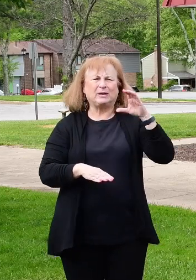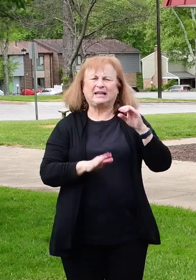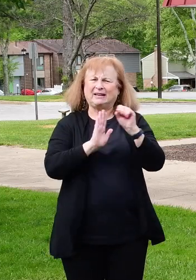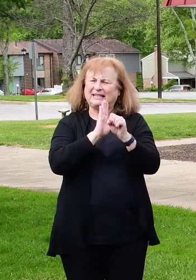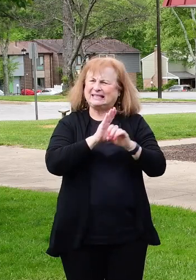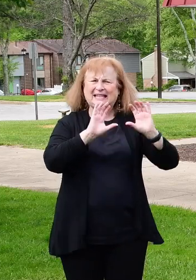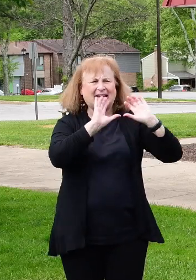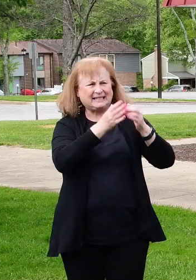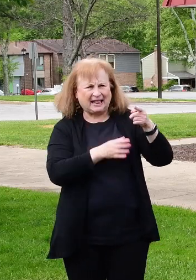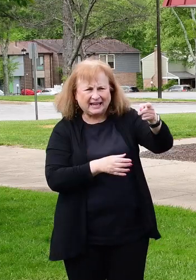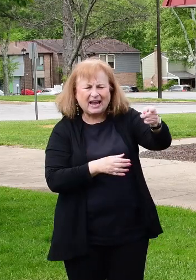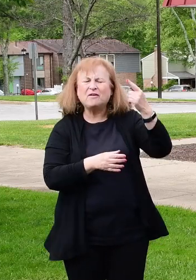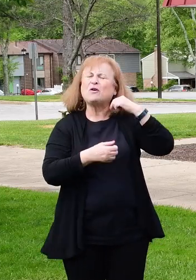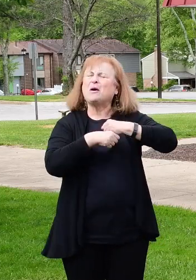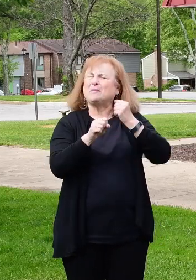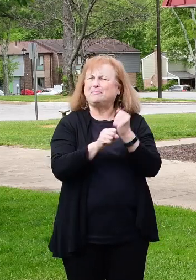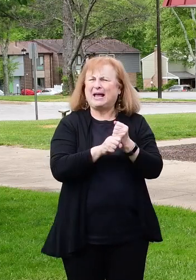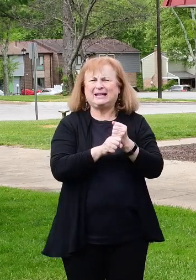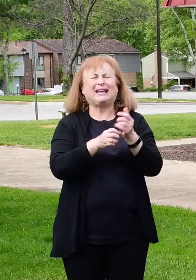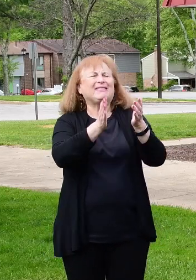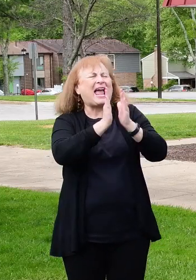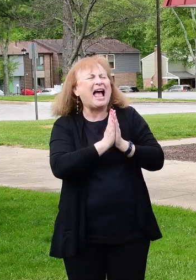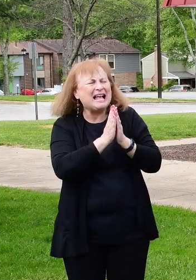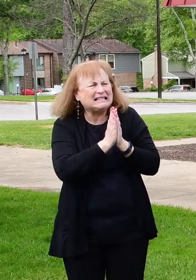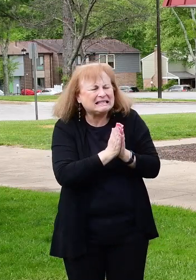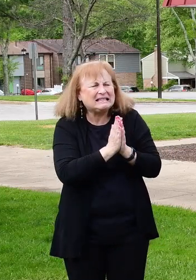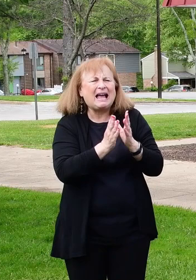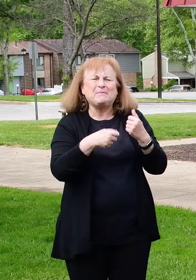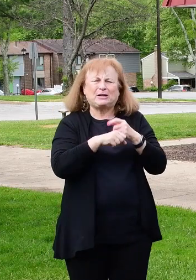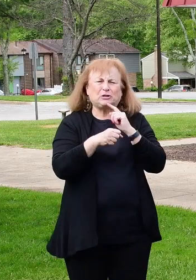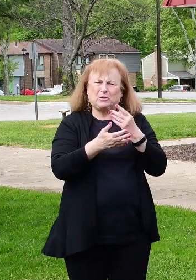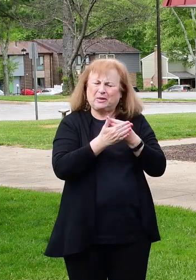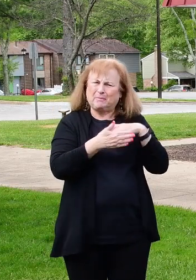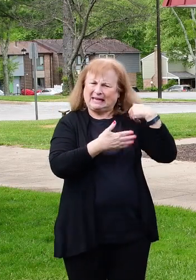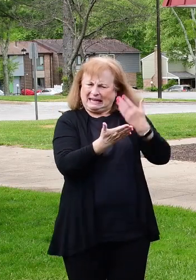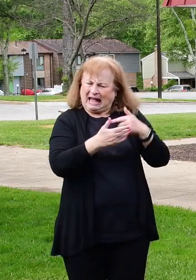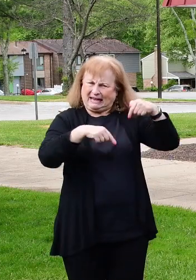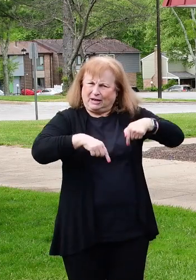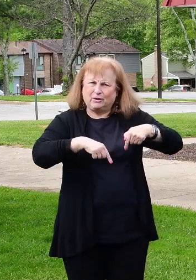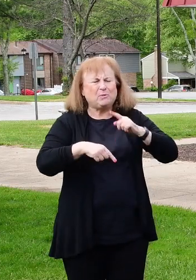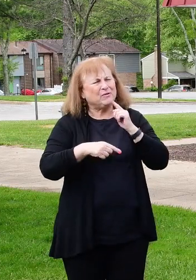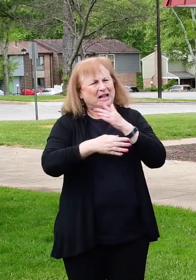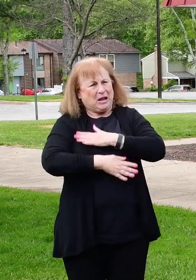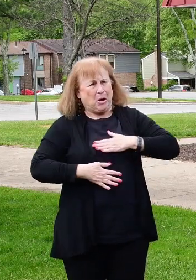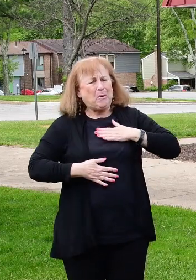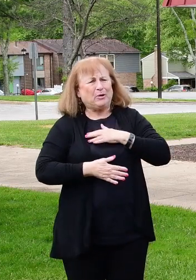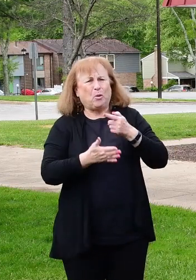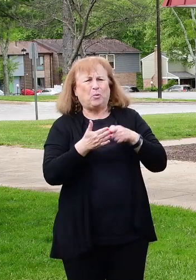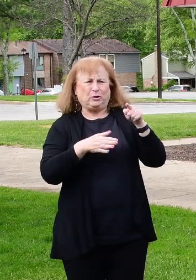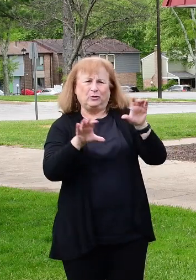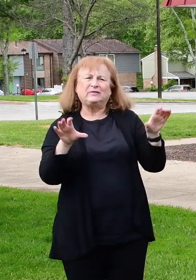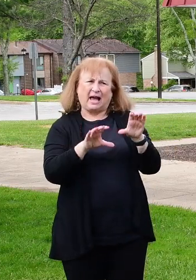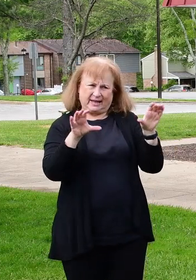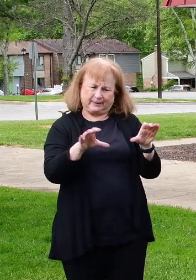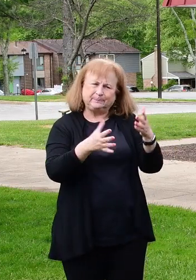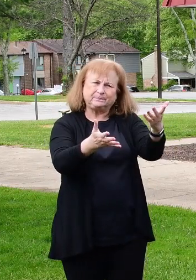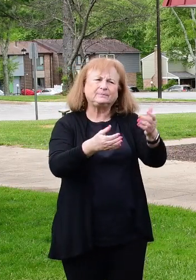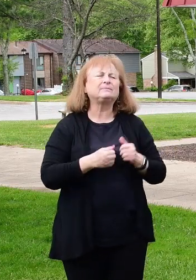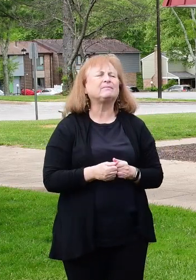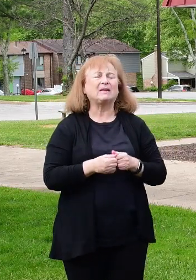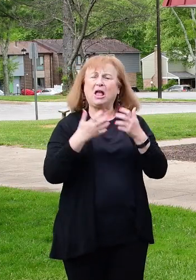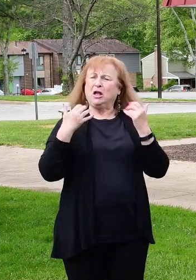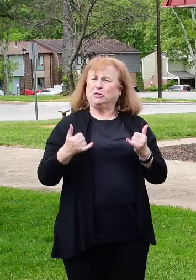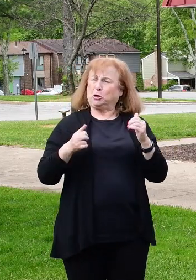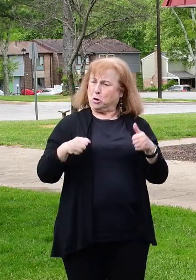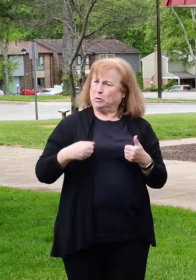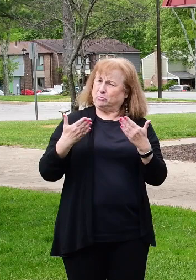State Delegation for making the ask and making sure that the money got here. We really appreciate what you have done. The